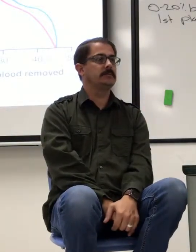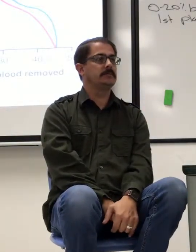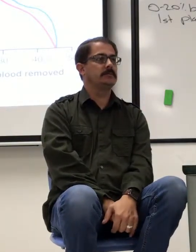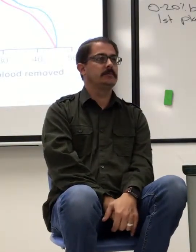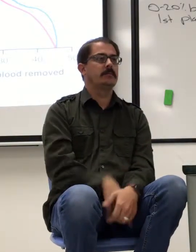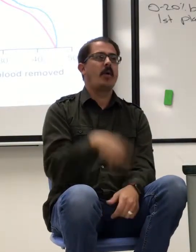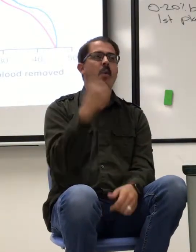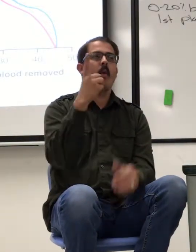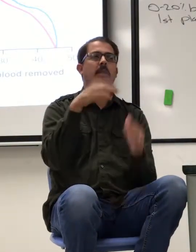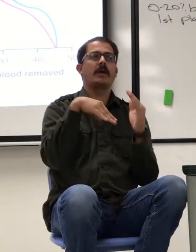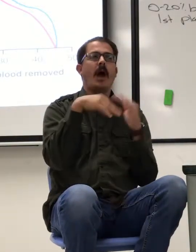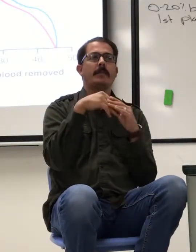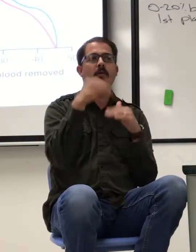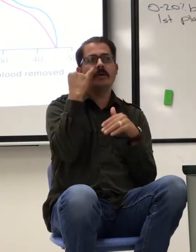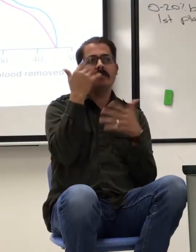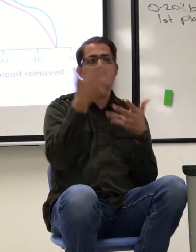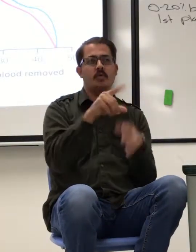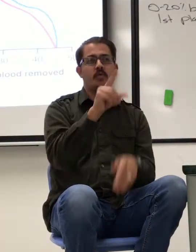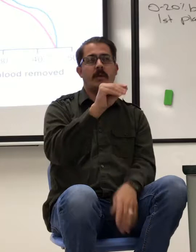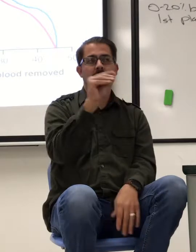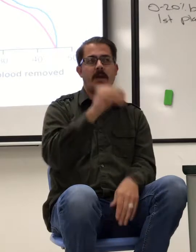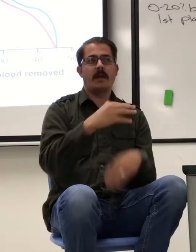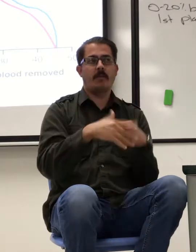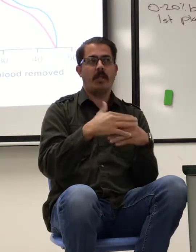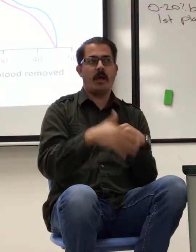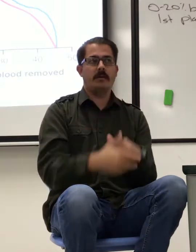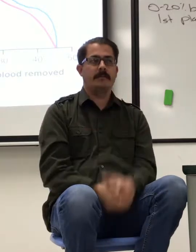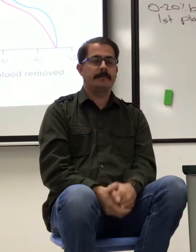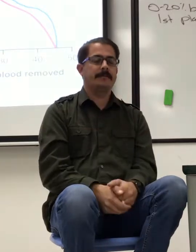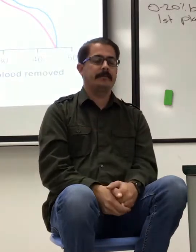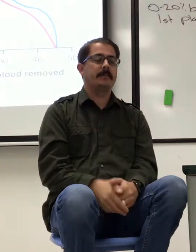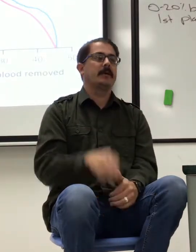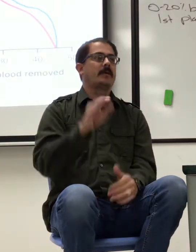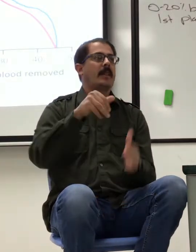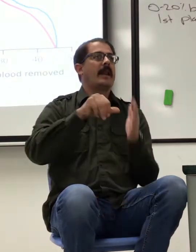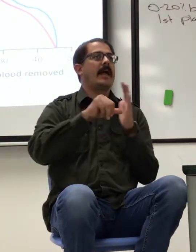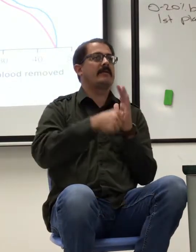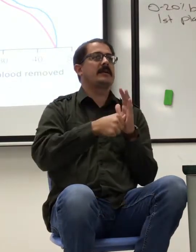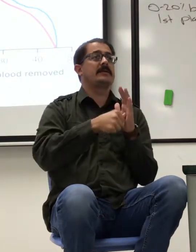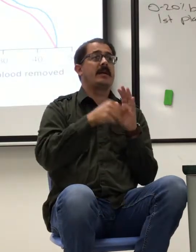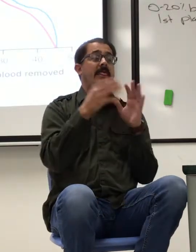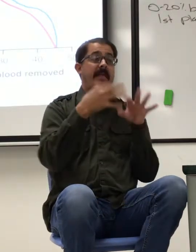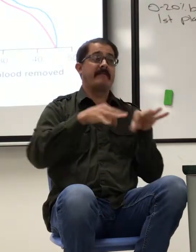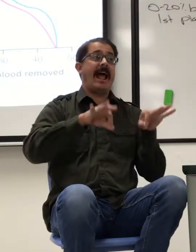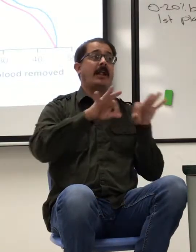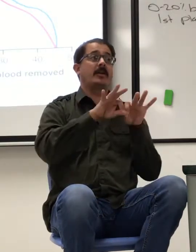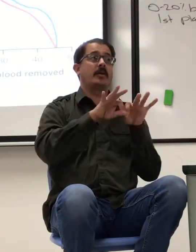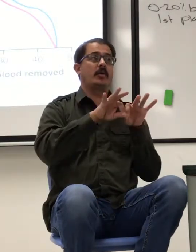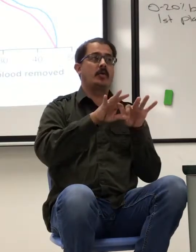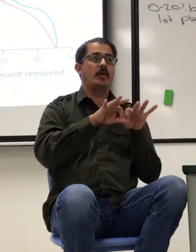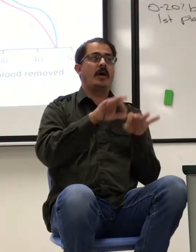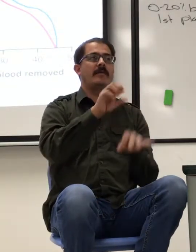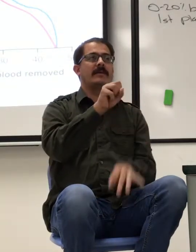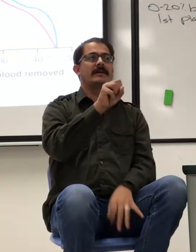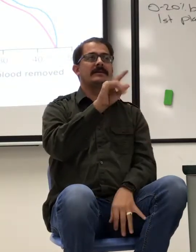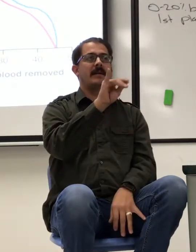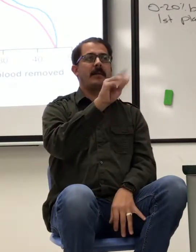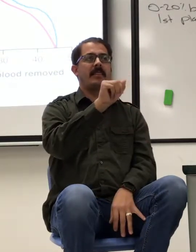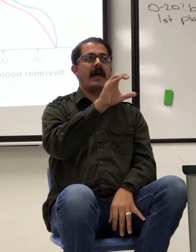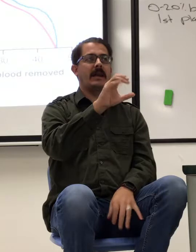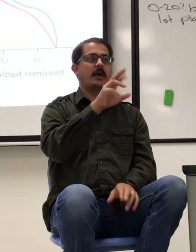arterial BP. So this emphasizes the value of the sympathetic